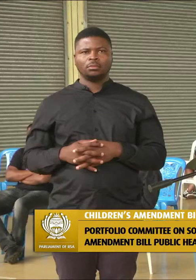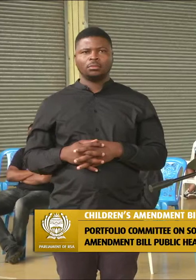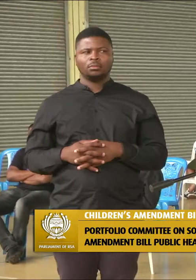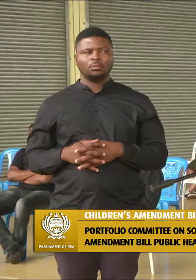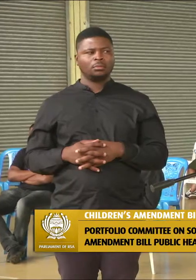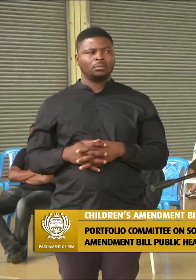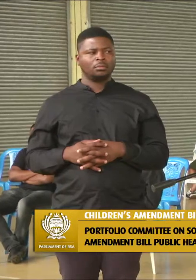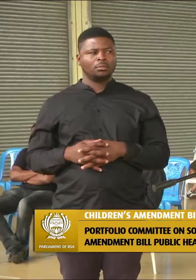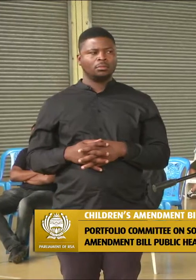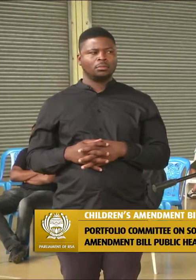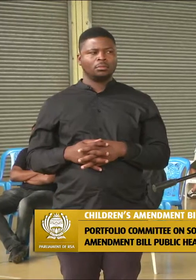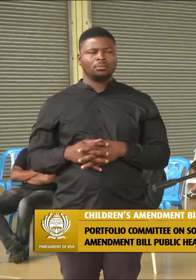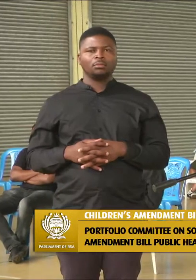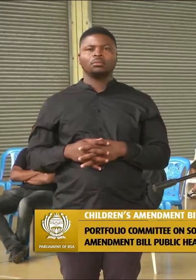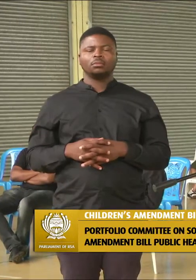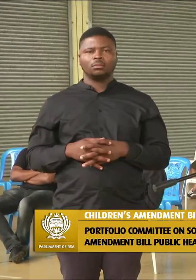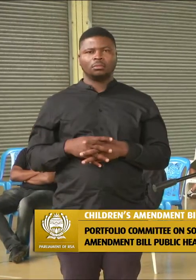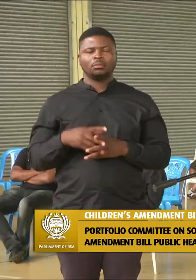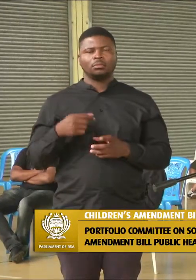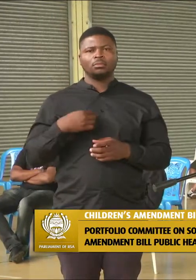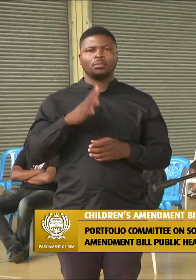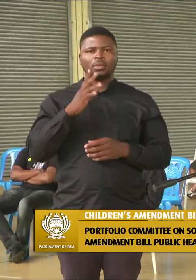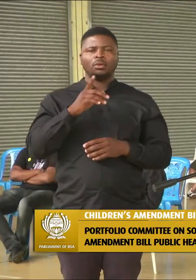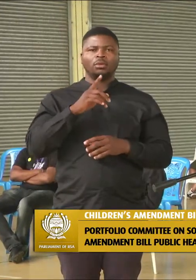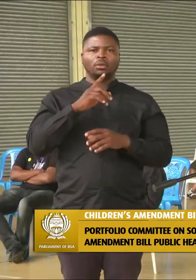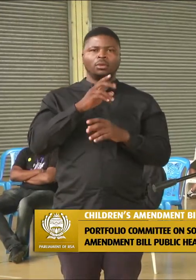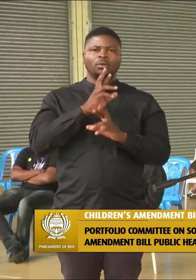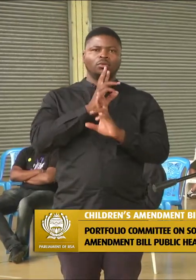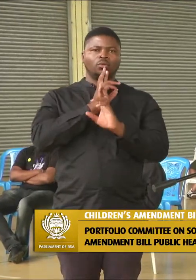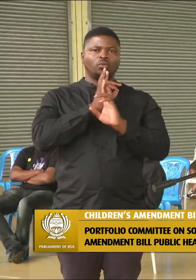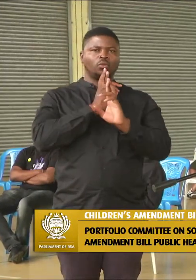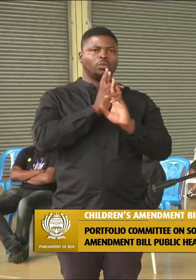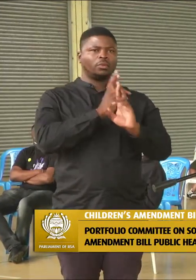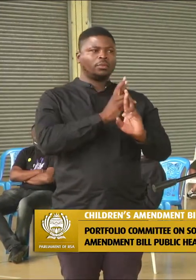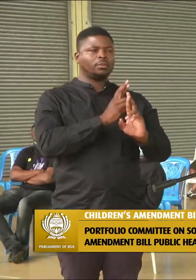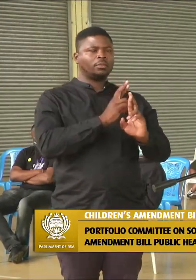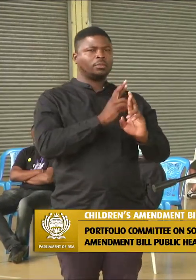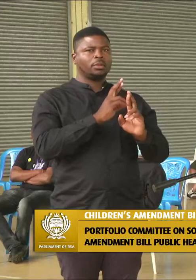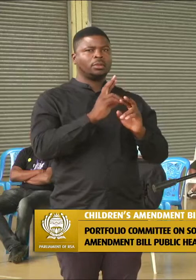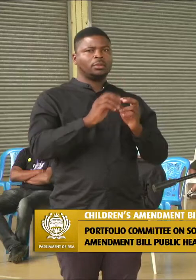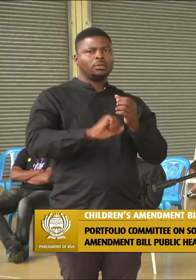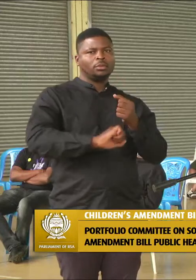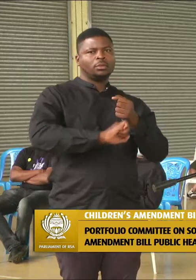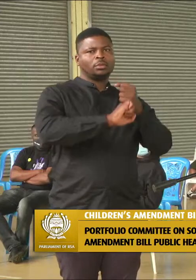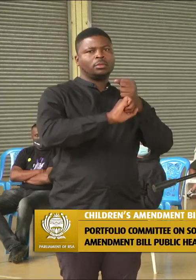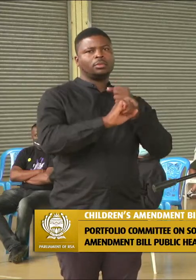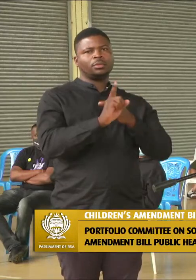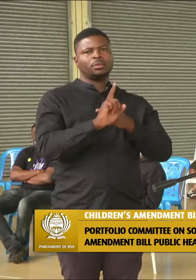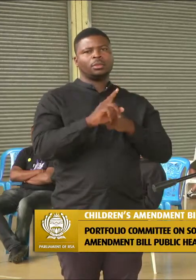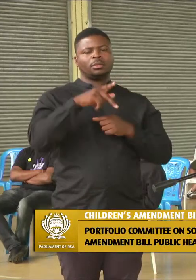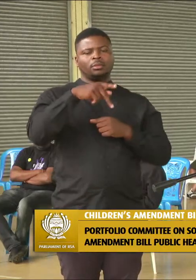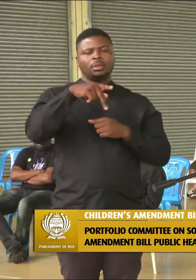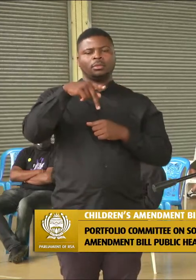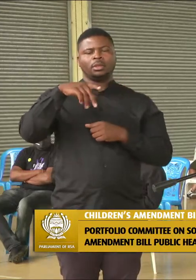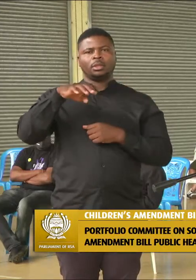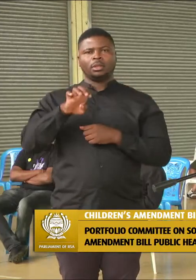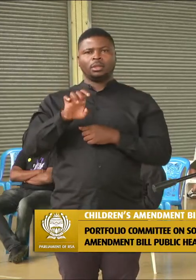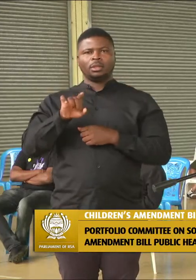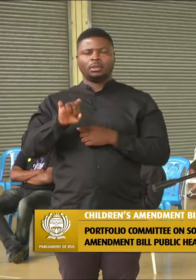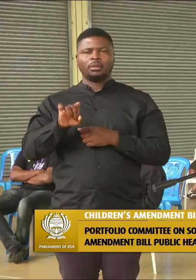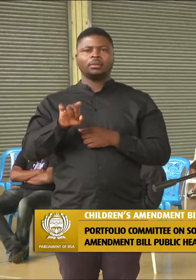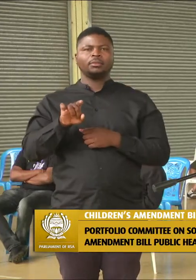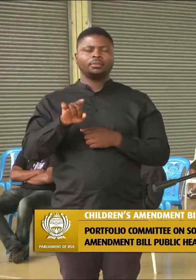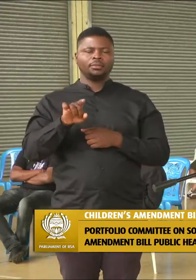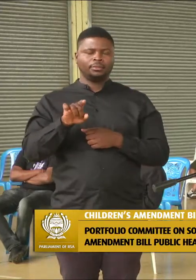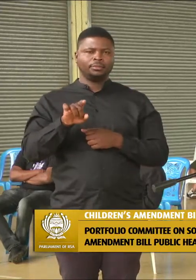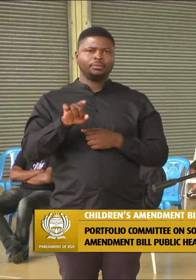I'm going to respond to the support with regard to procurement